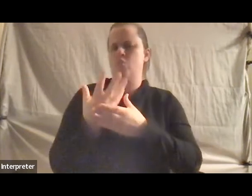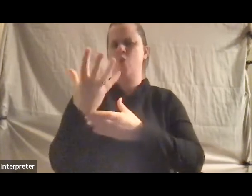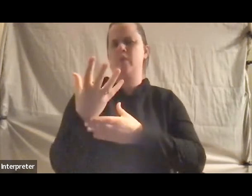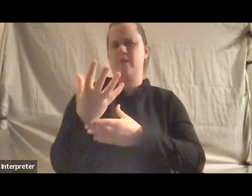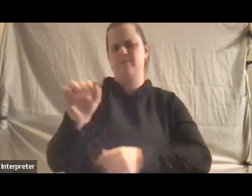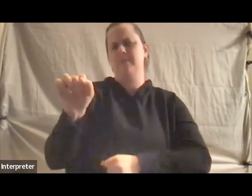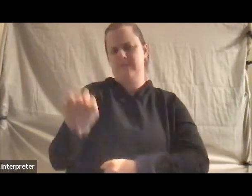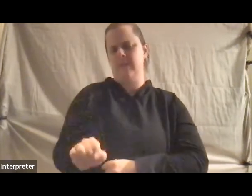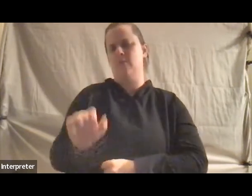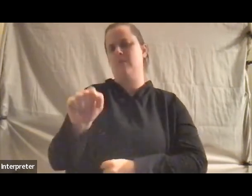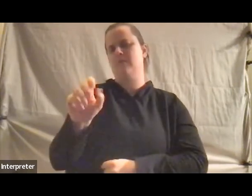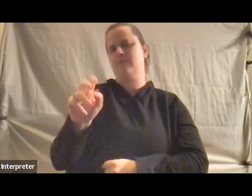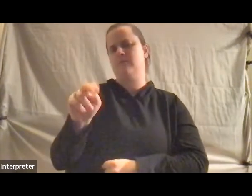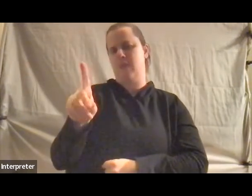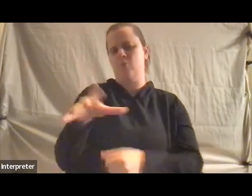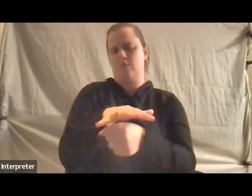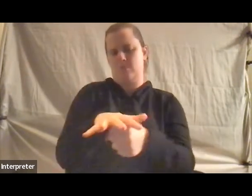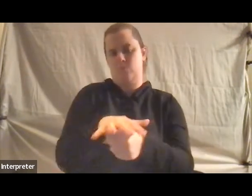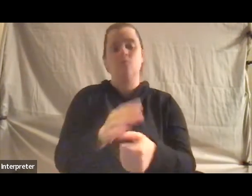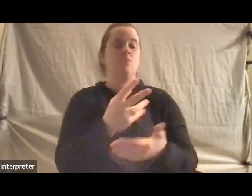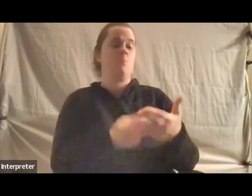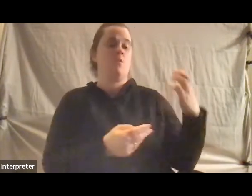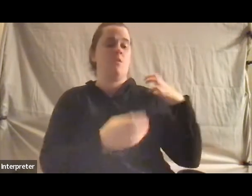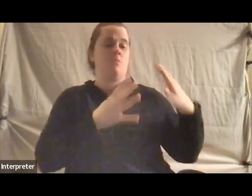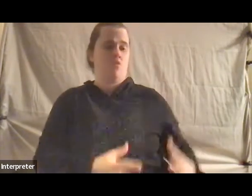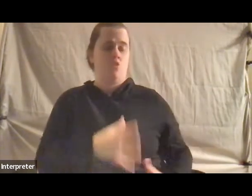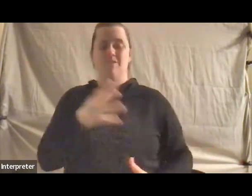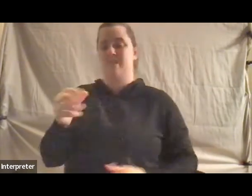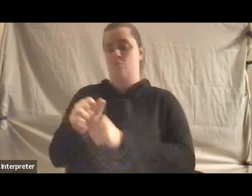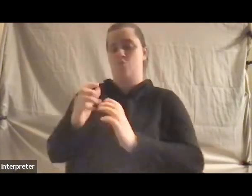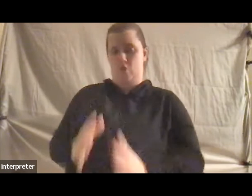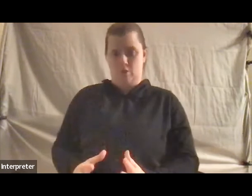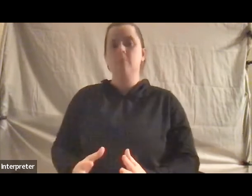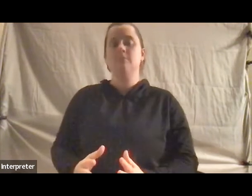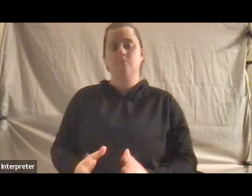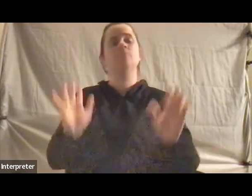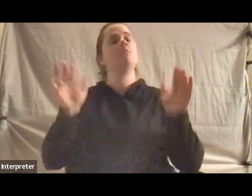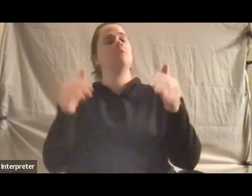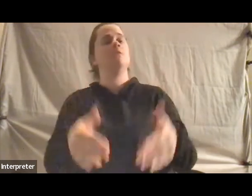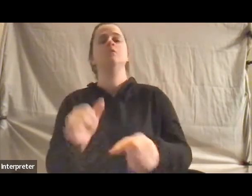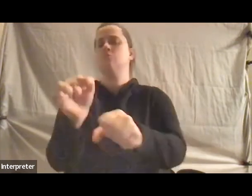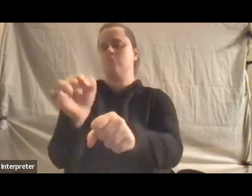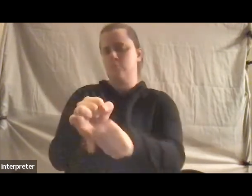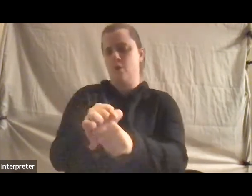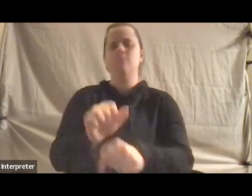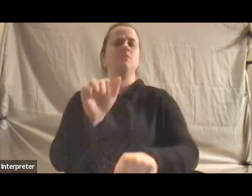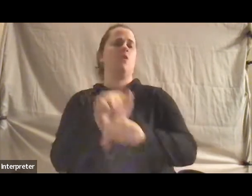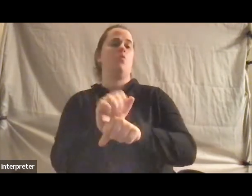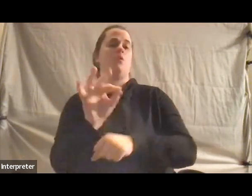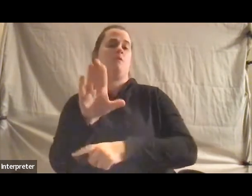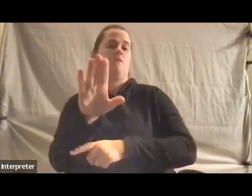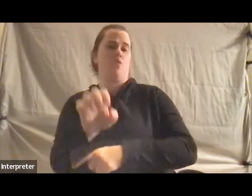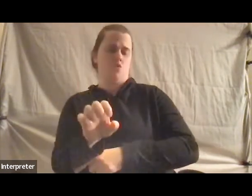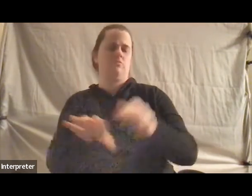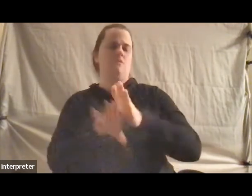Sound. For both employers and workers, a focus on jobs and workforce development will be crucial